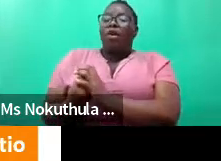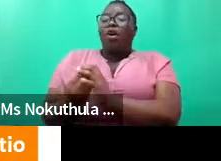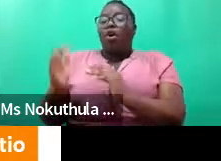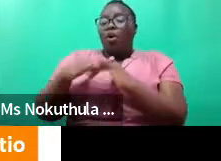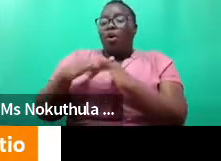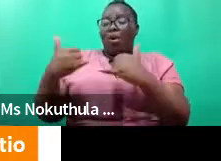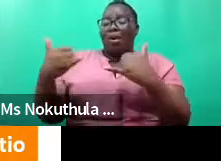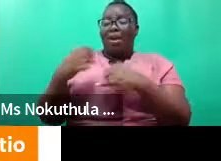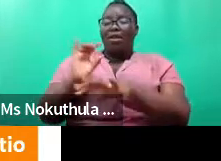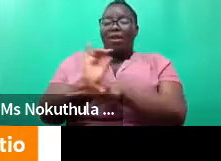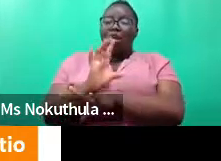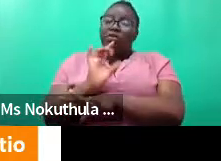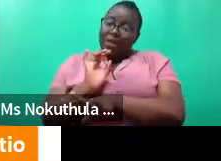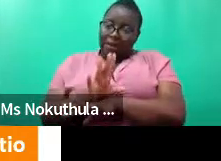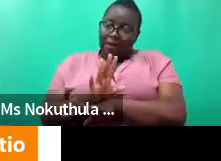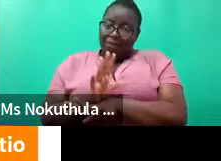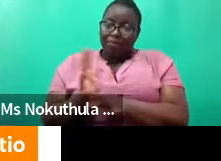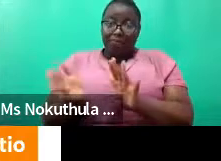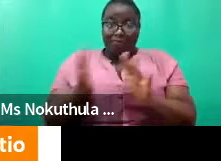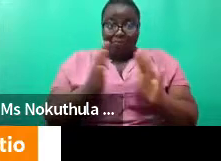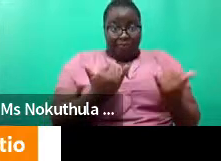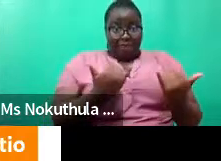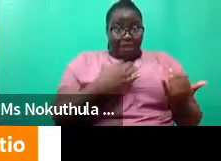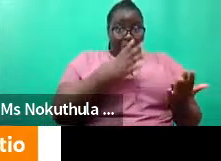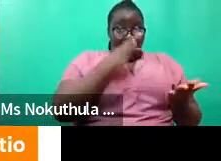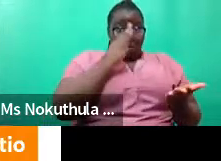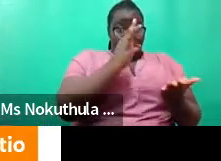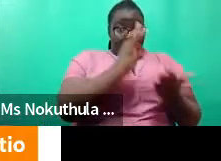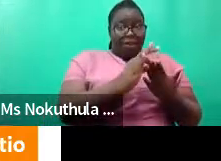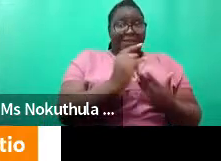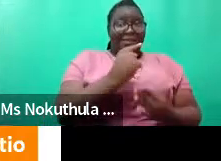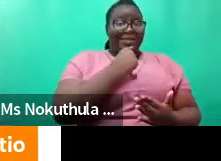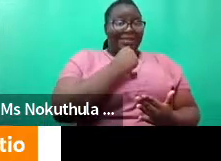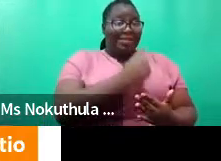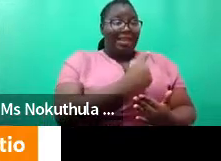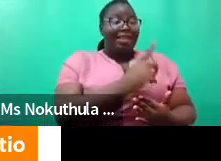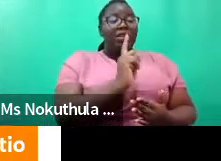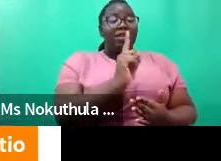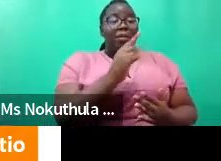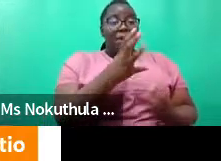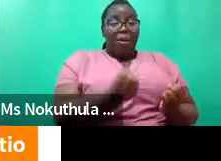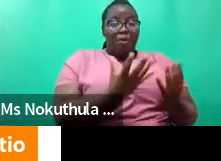recommendations, they said that the recommendation they need is that UKZN should provide students with